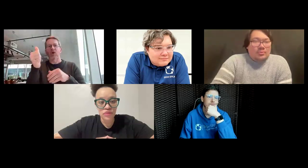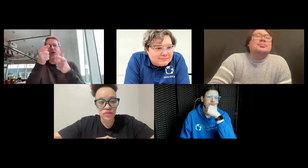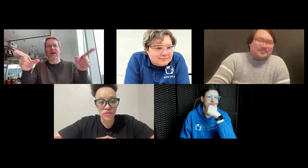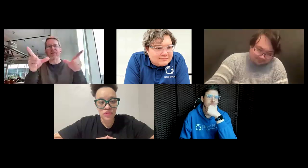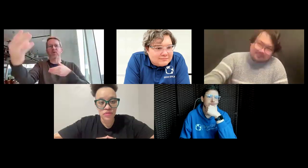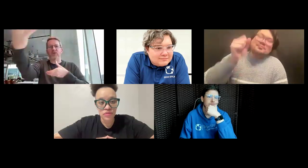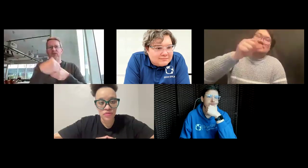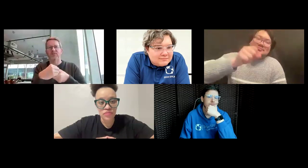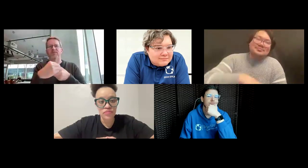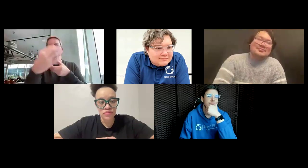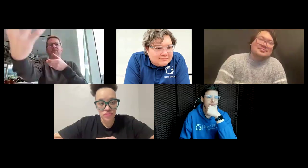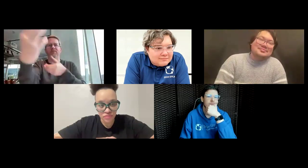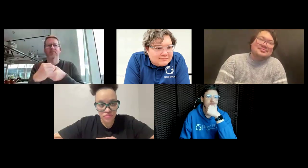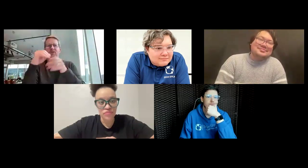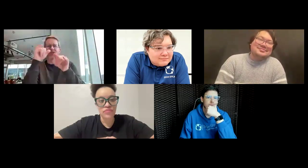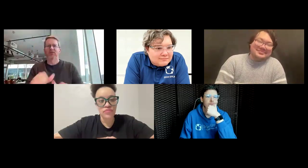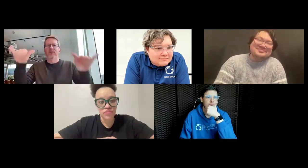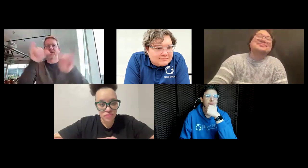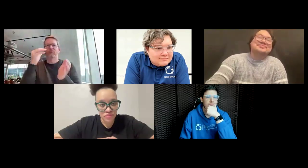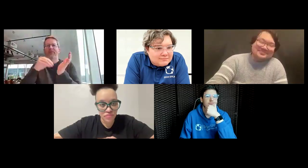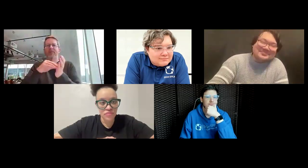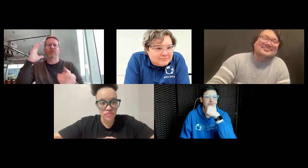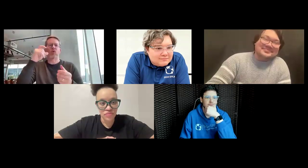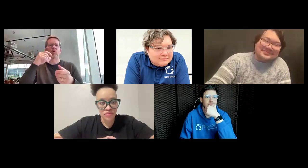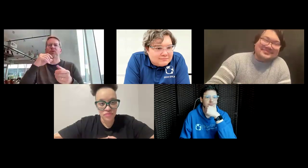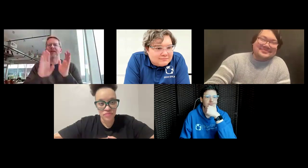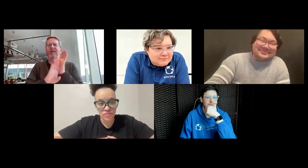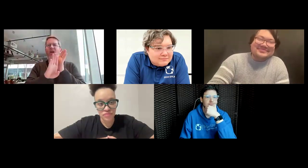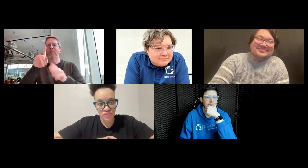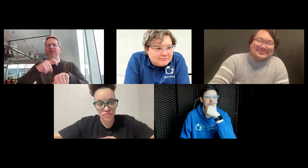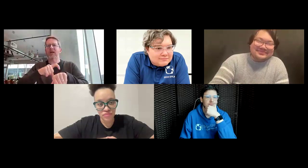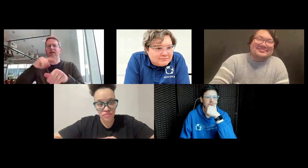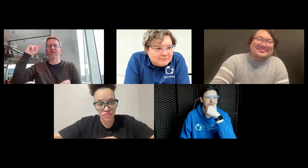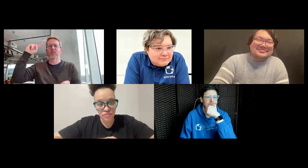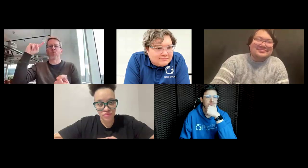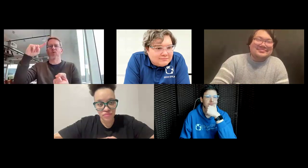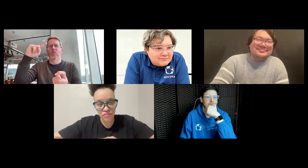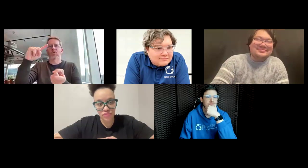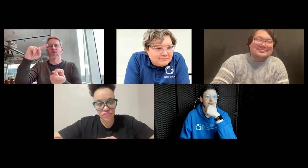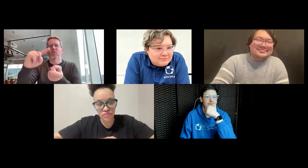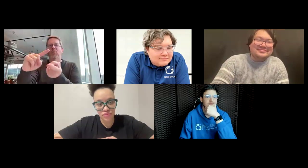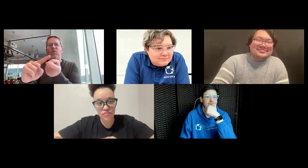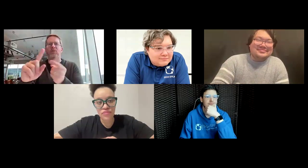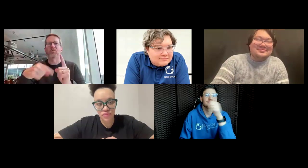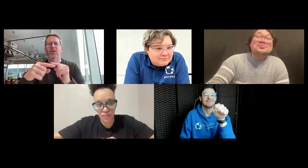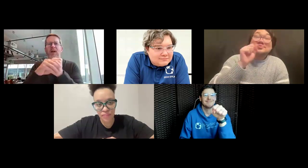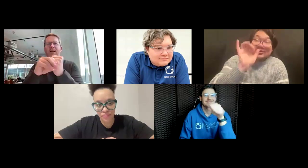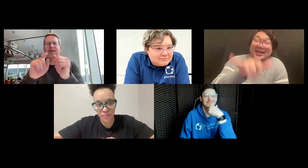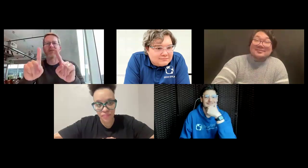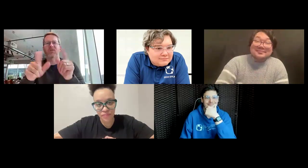processes so that if you're pulling in other languages, you could use that same repeatable pattern, and the development time would then be reduced